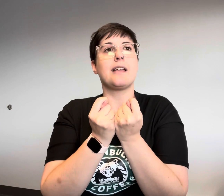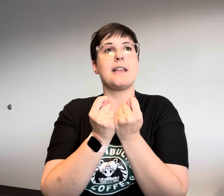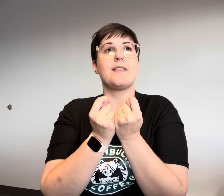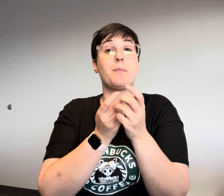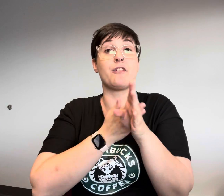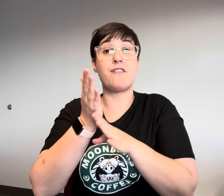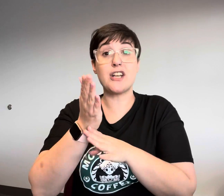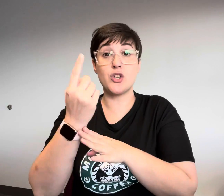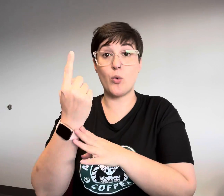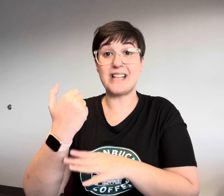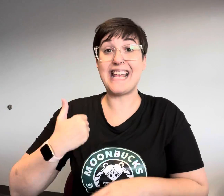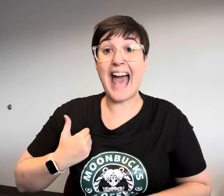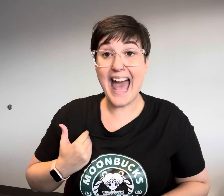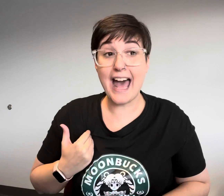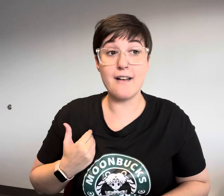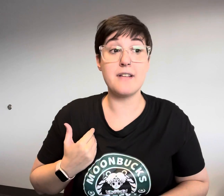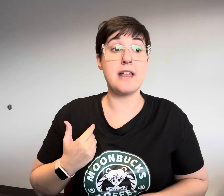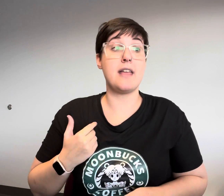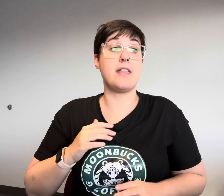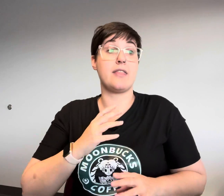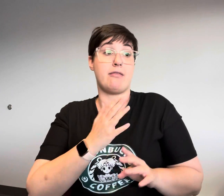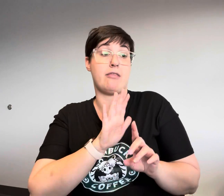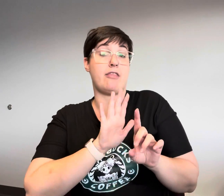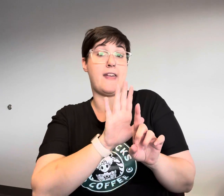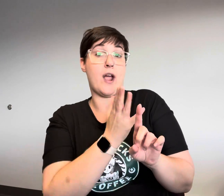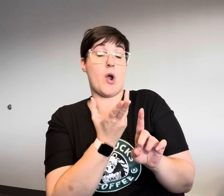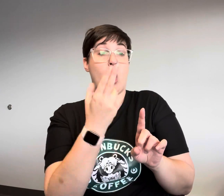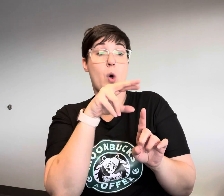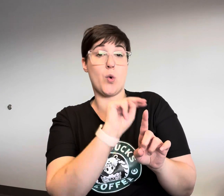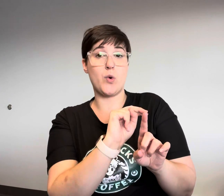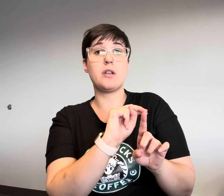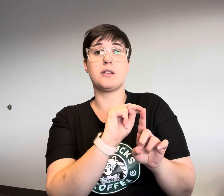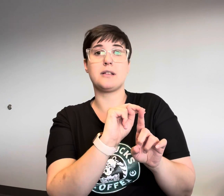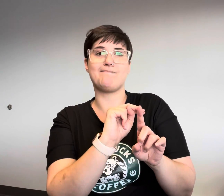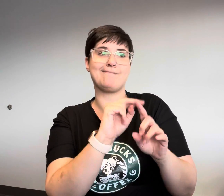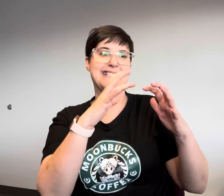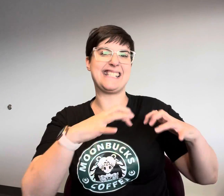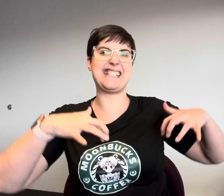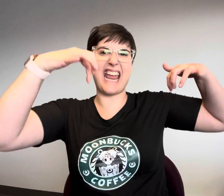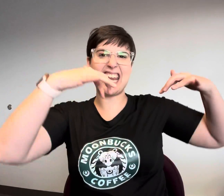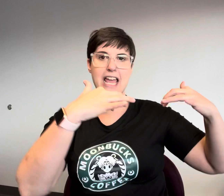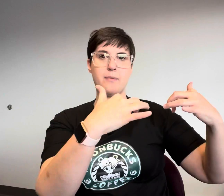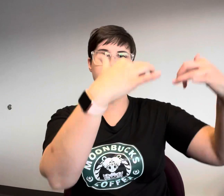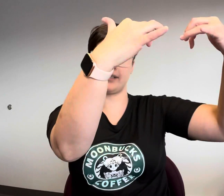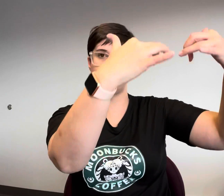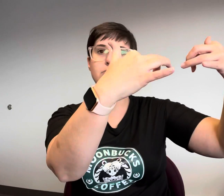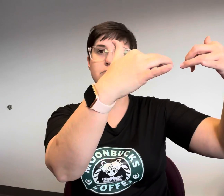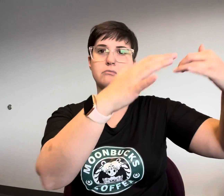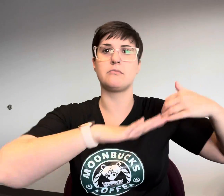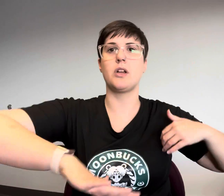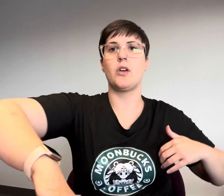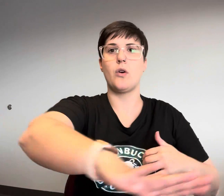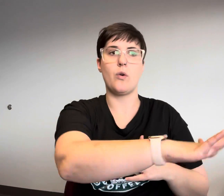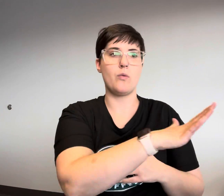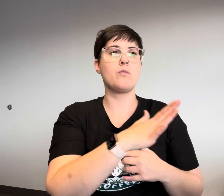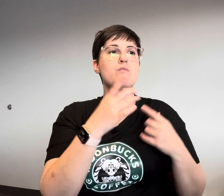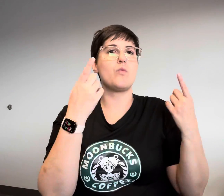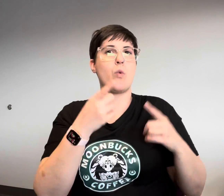the professional ones have their own stadiums where